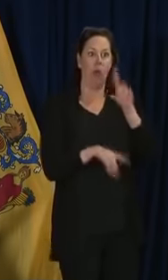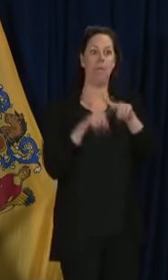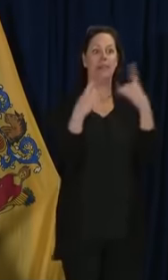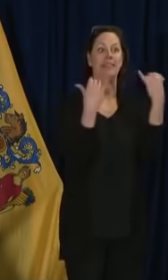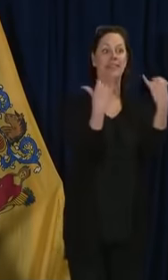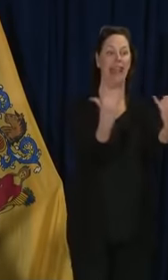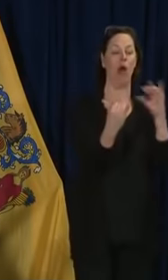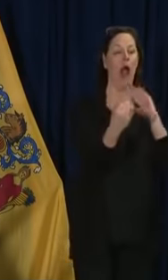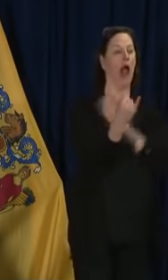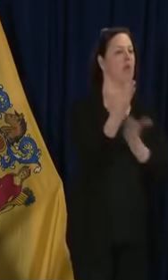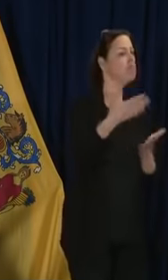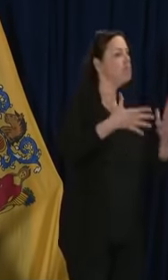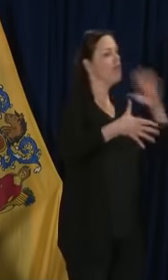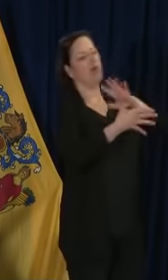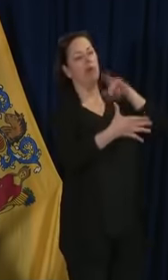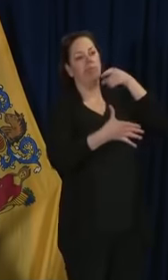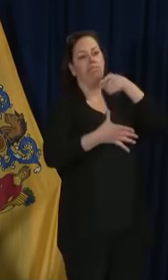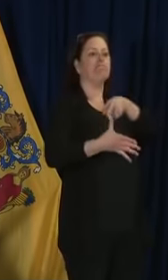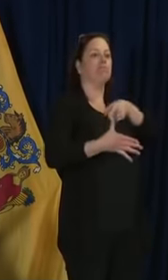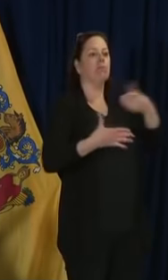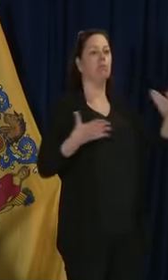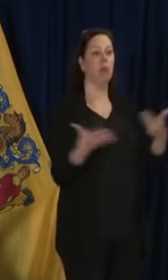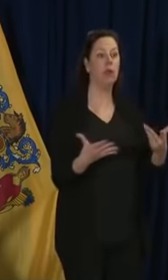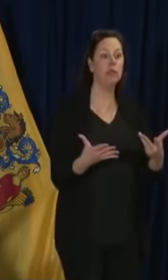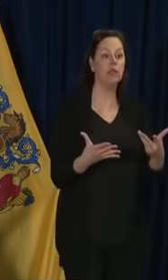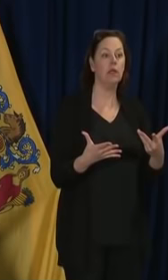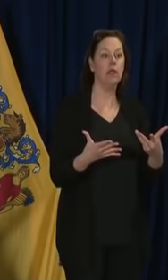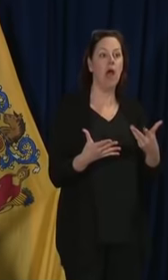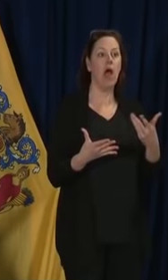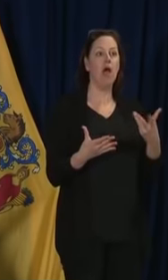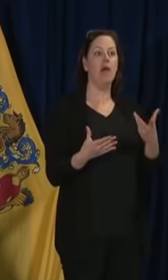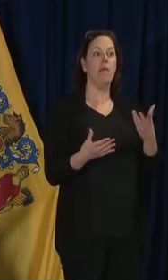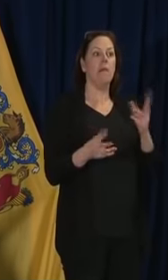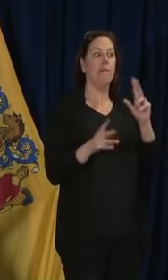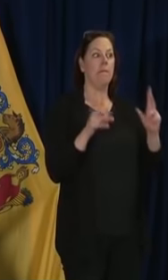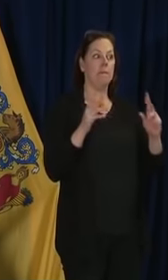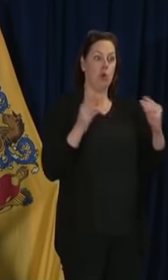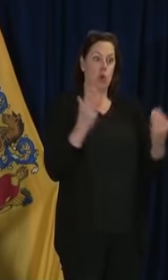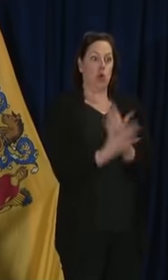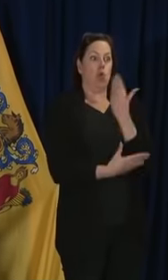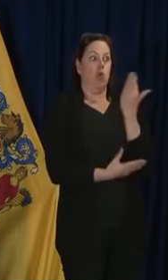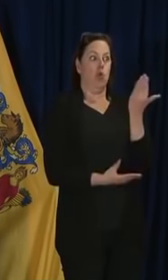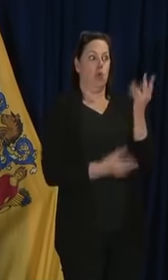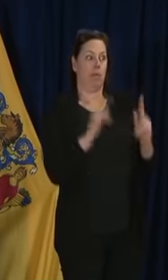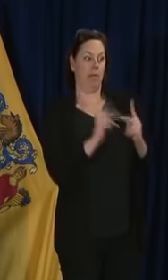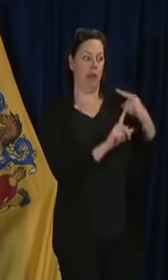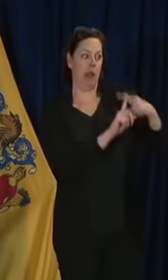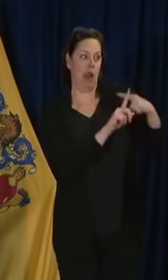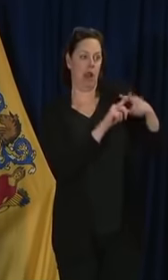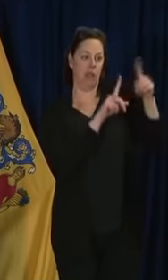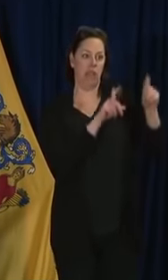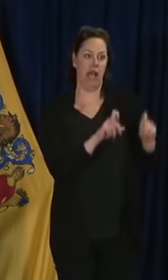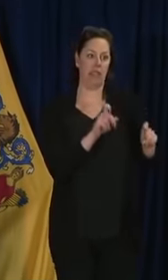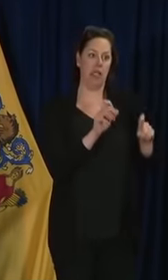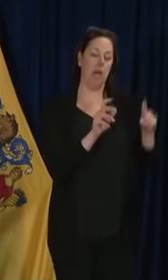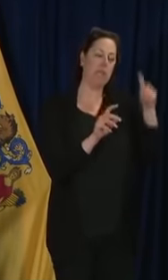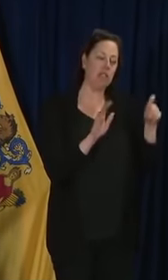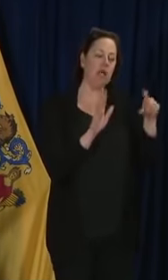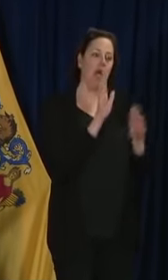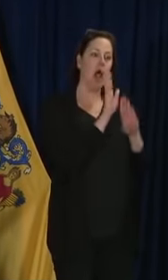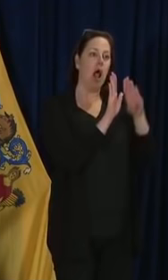our paramount concern must be to flatten the curve of new cases so we do not overload